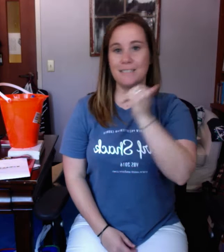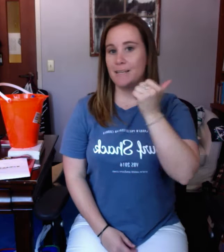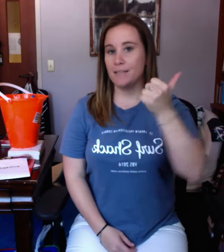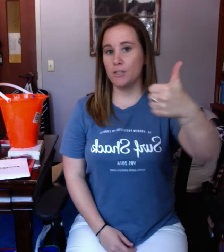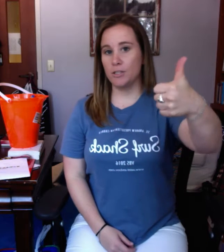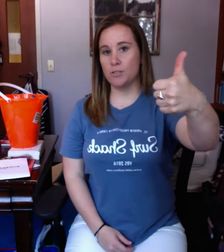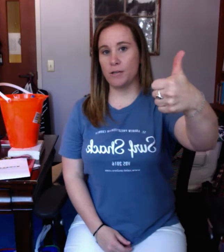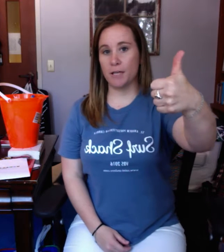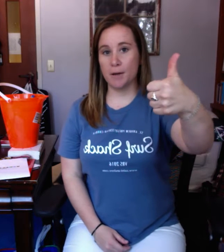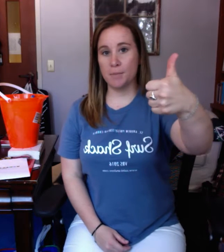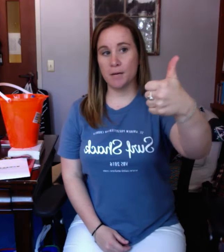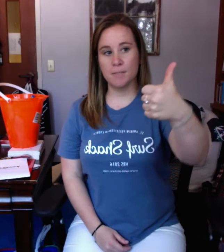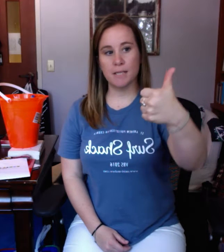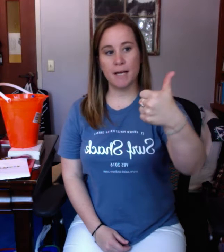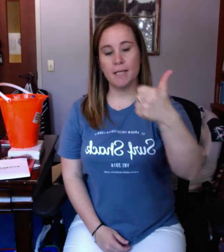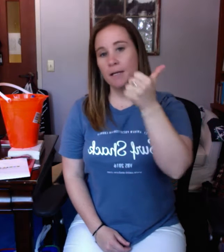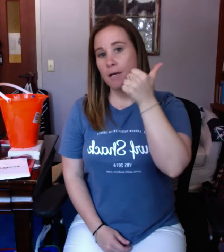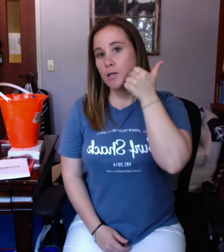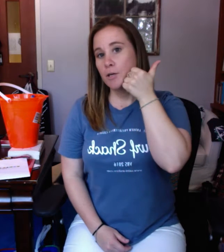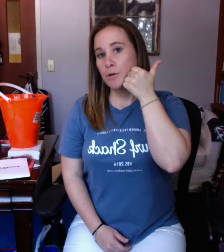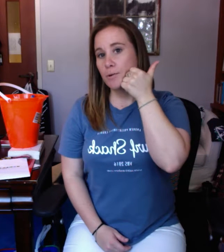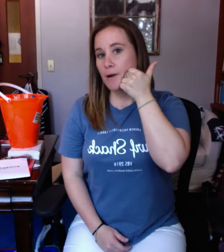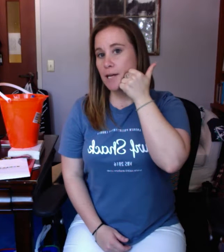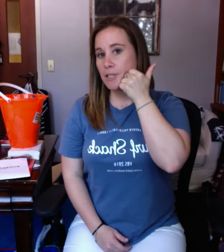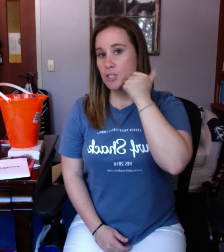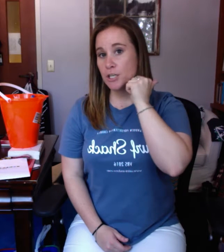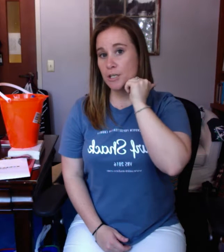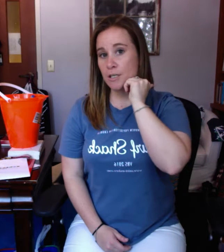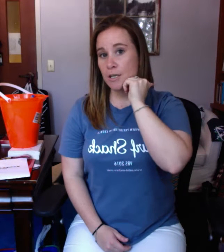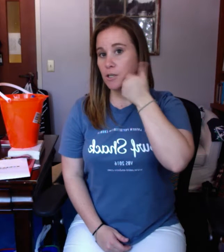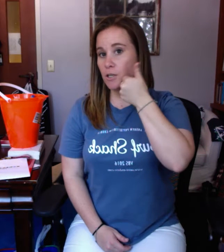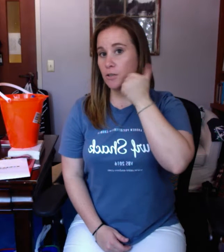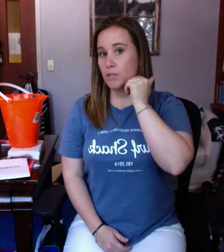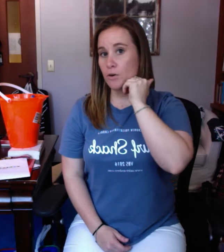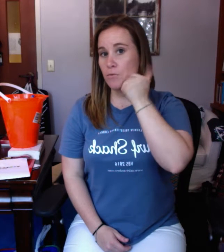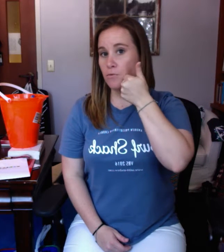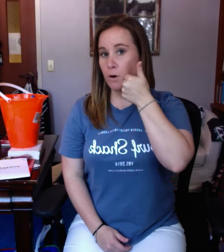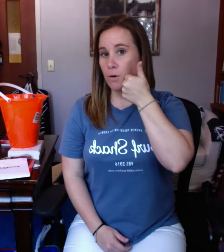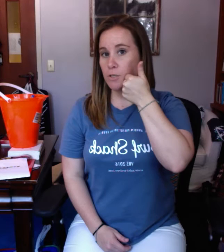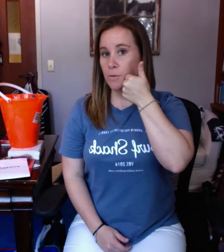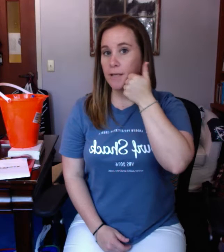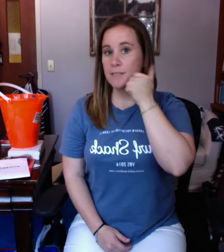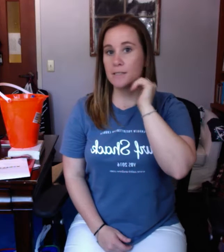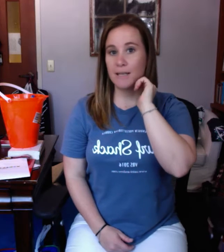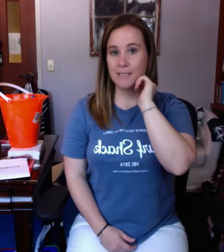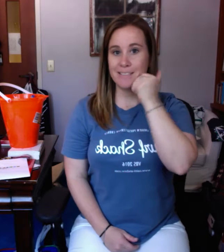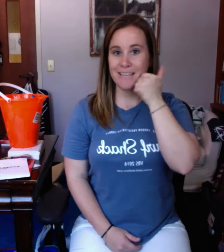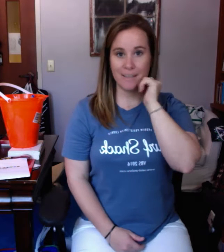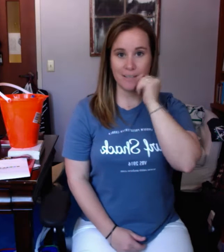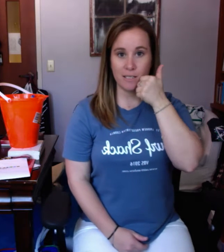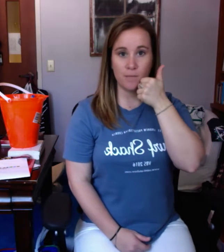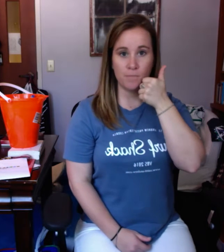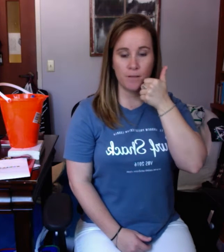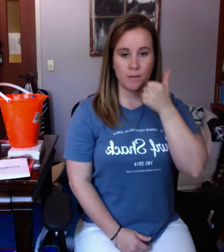daily. You're going to do like a thumbs up sign. You're going to put it right at your chin, and you're going to go forward twice. That's daily. Okay,